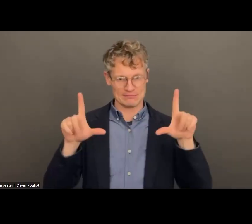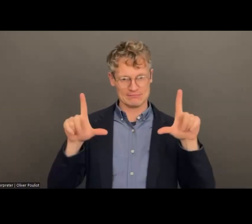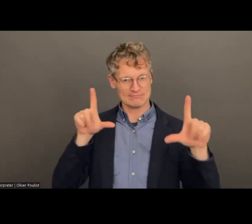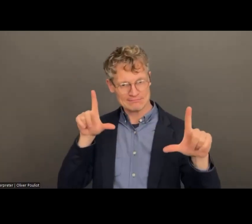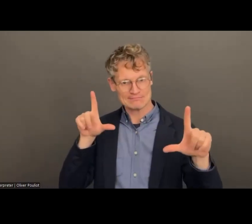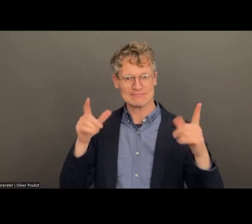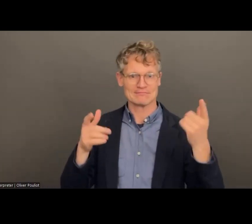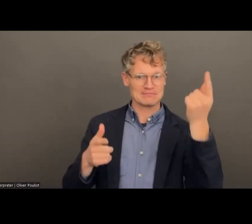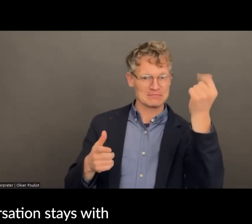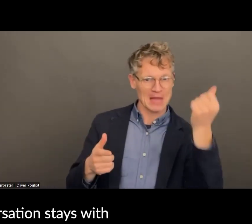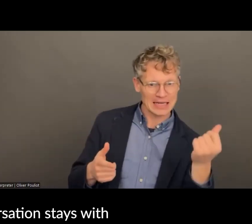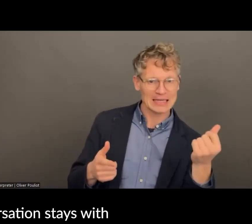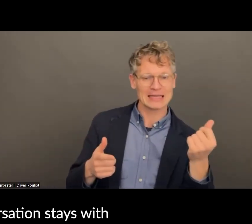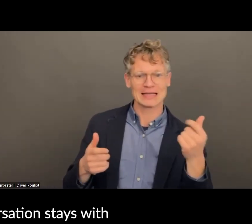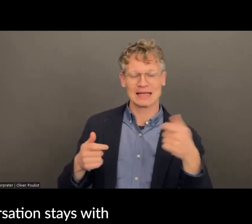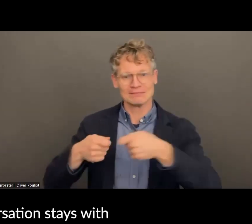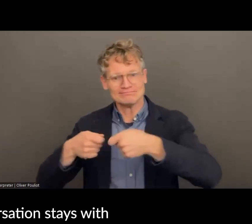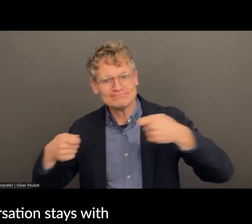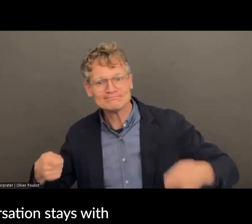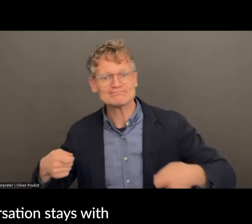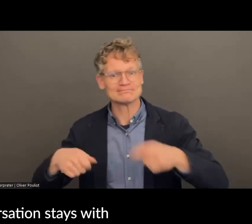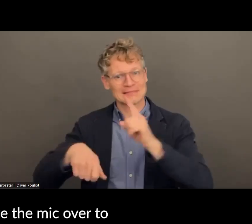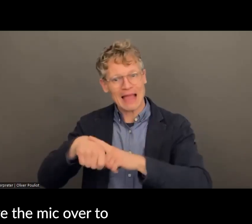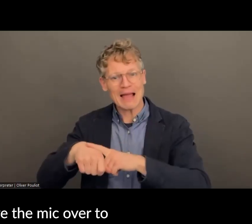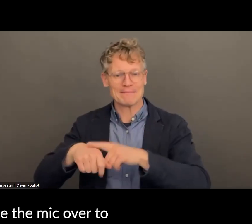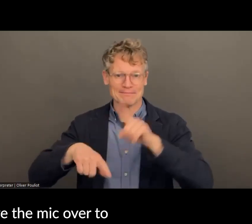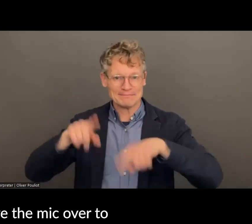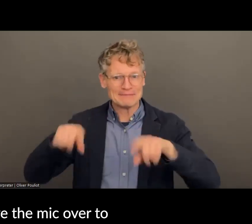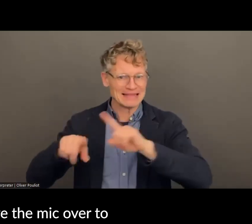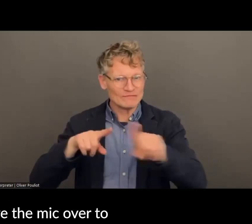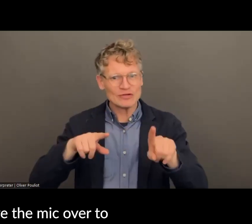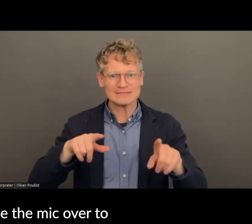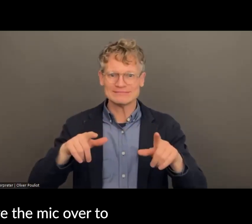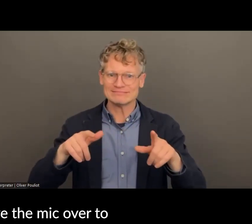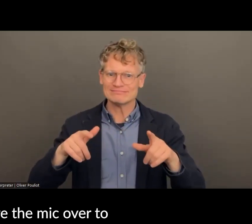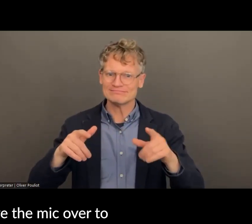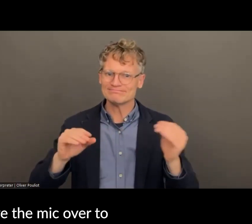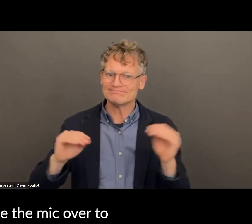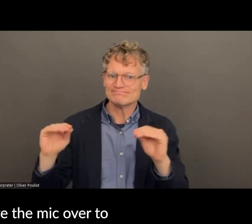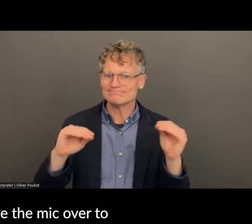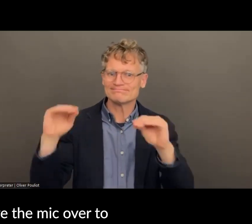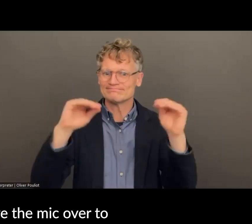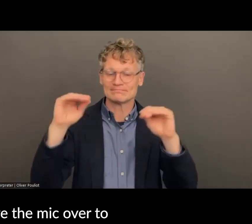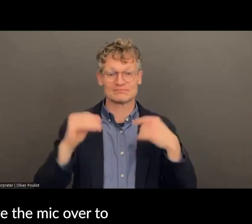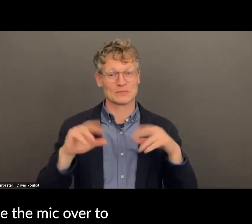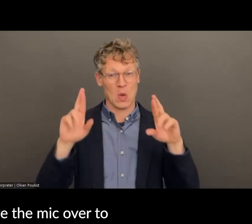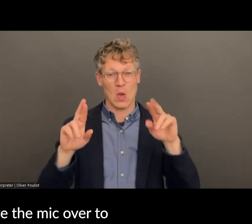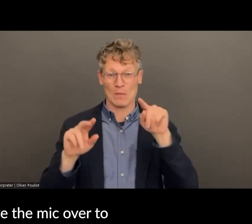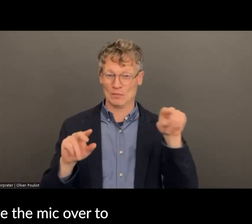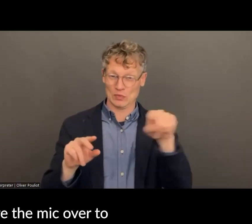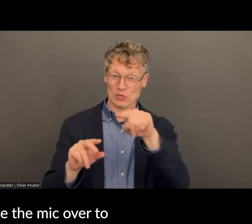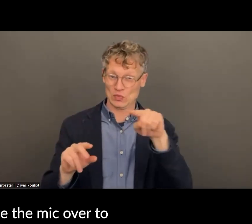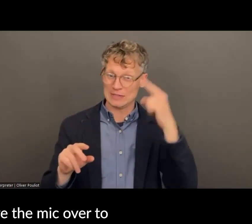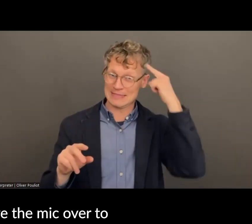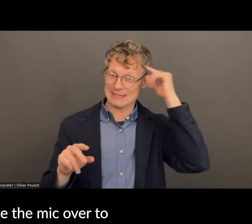plans flexible. I hope that this conversation stays with us, and I would like to give the mic over to